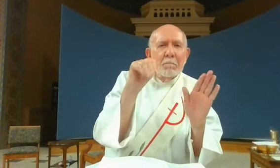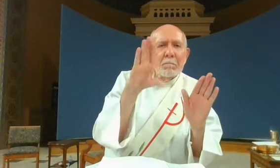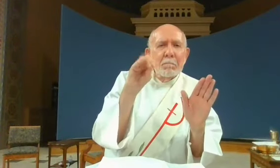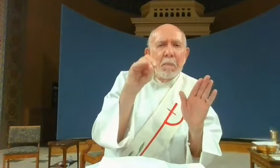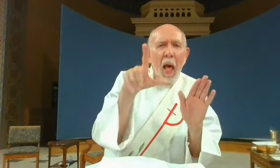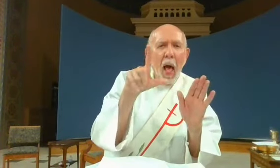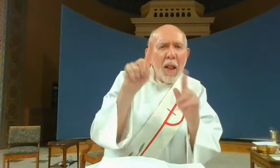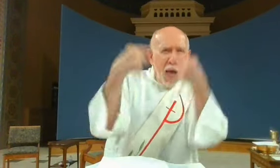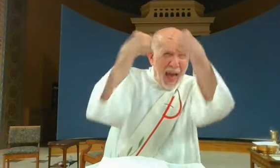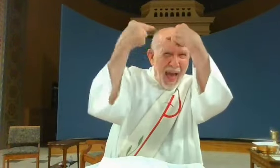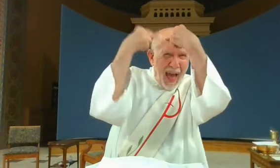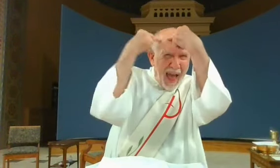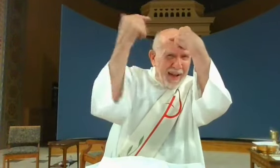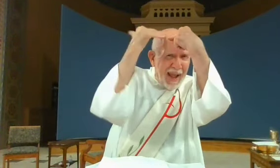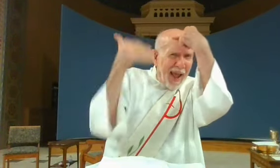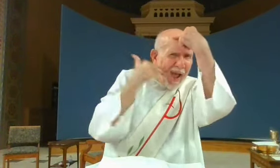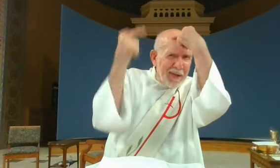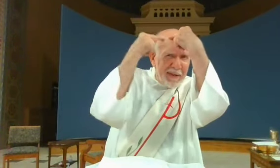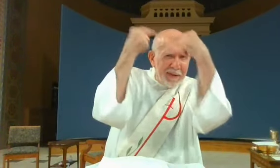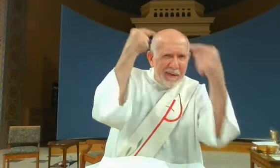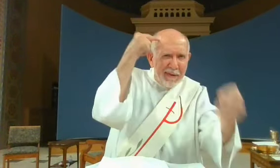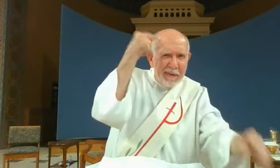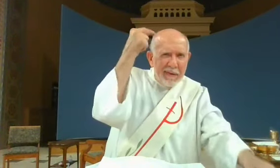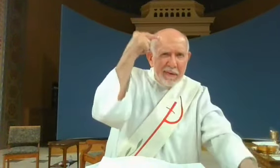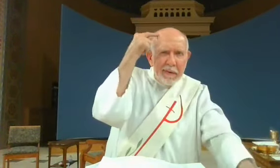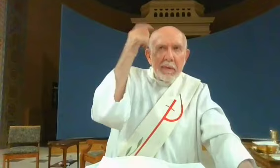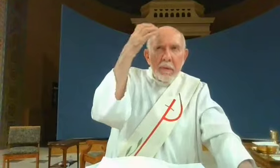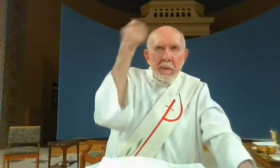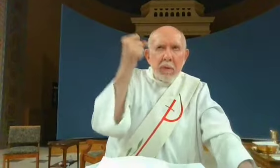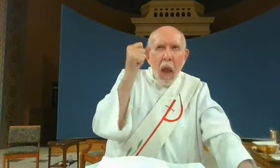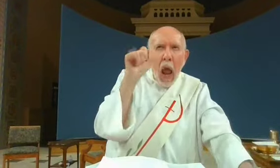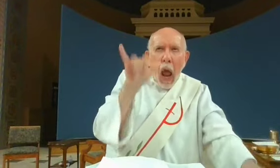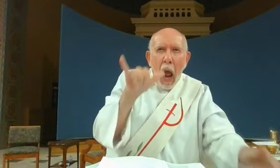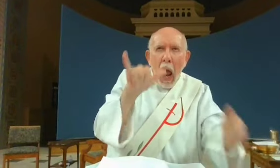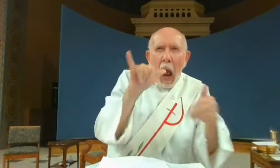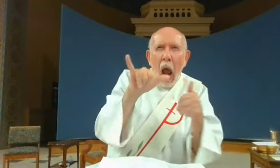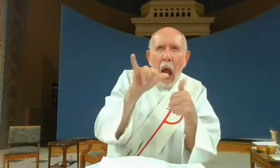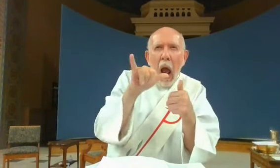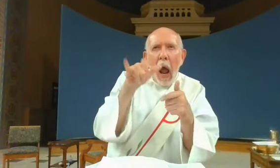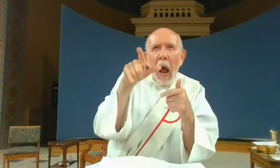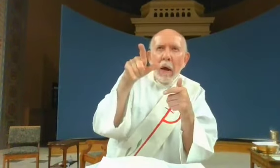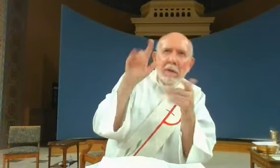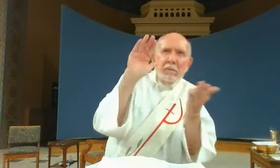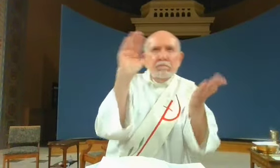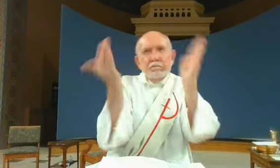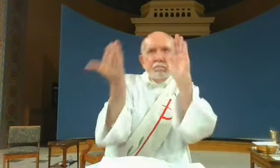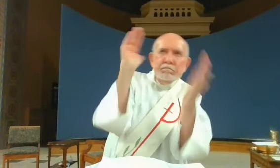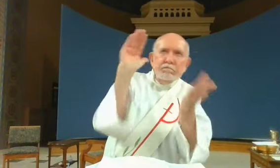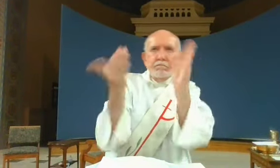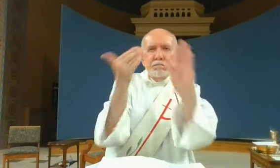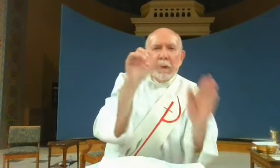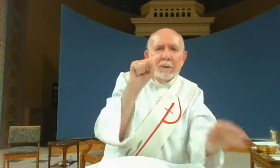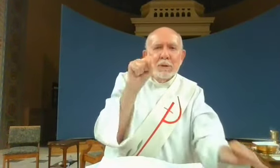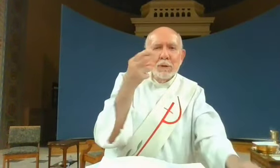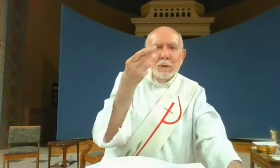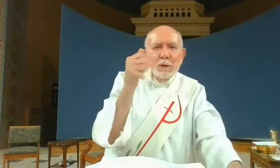or symbolic. You know, it has to happen within my head. I find a mental image and I make